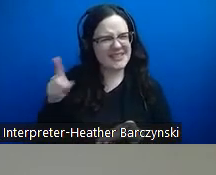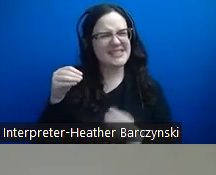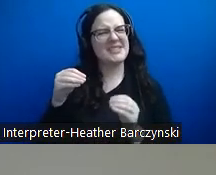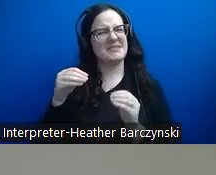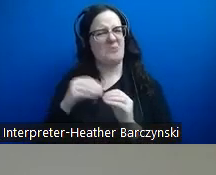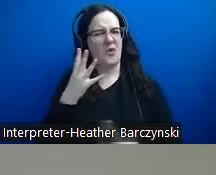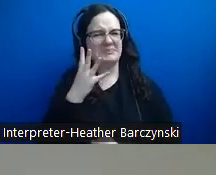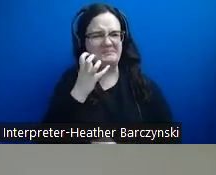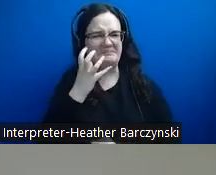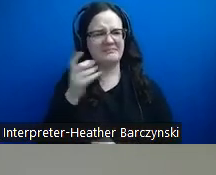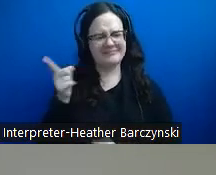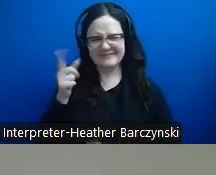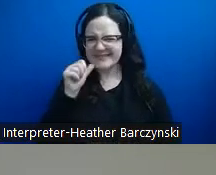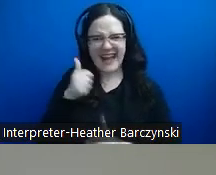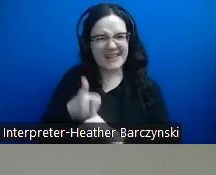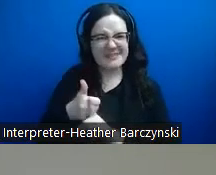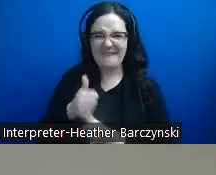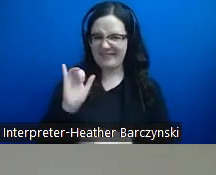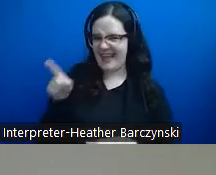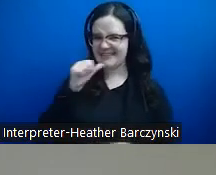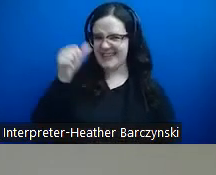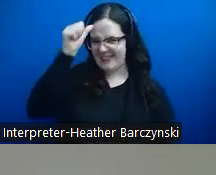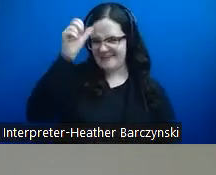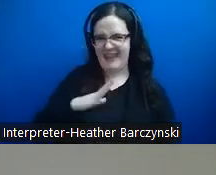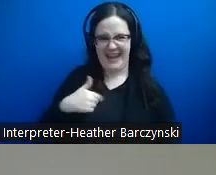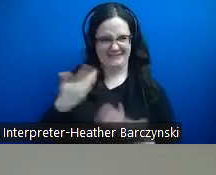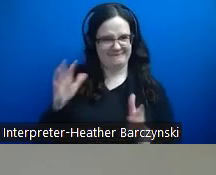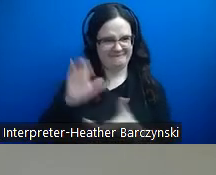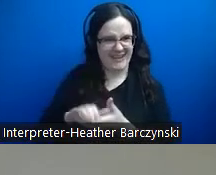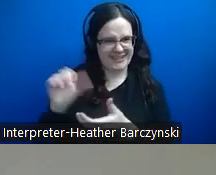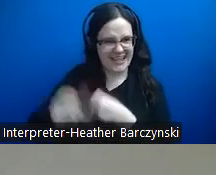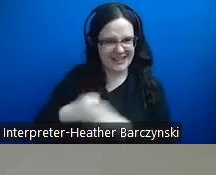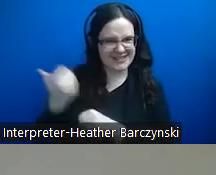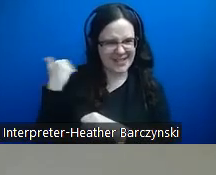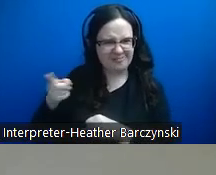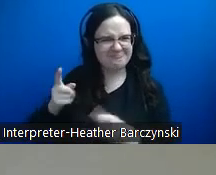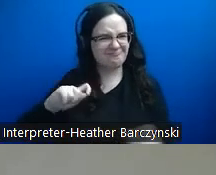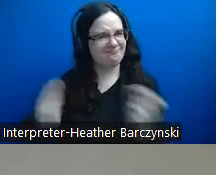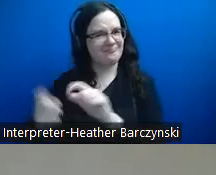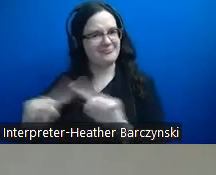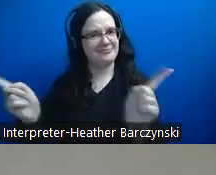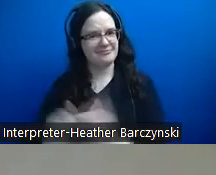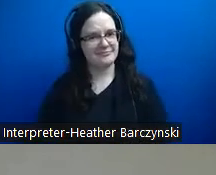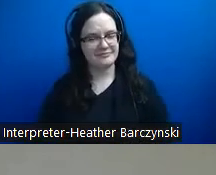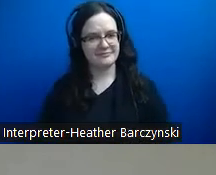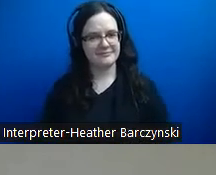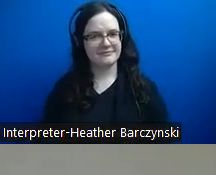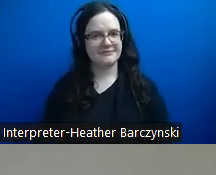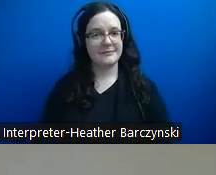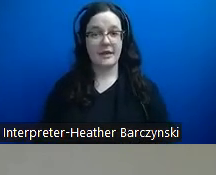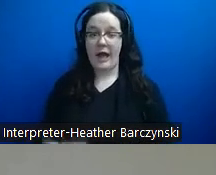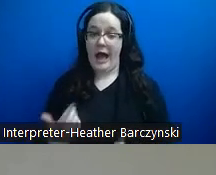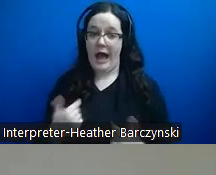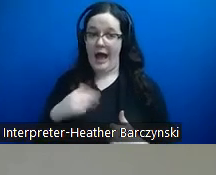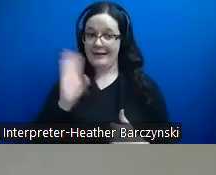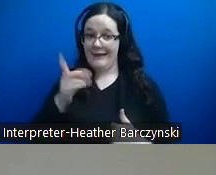wasn't really himself. He wasn't the man that I married 10 years ago. So, but I never thought in a million